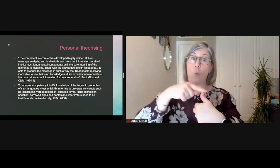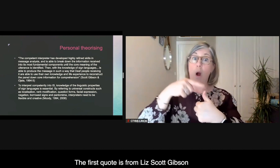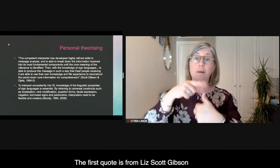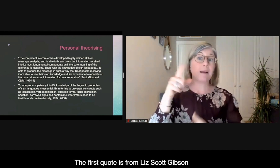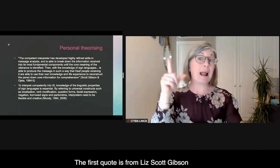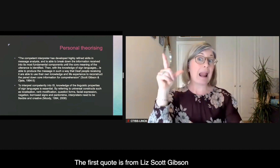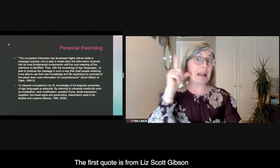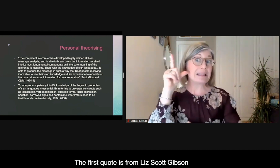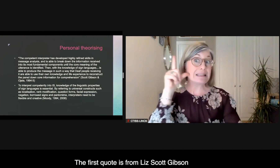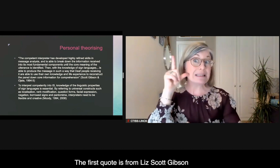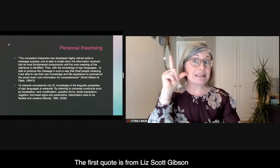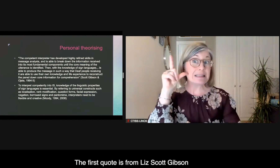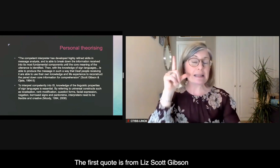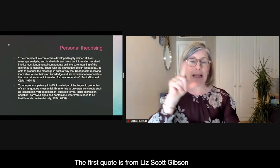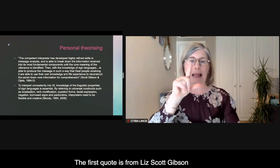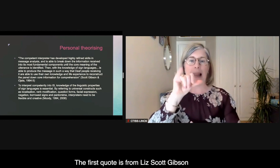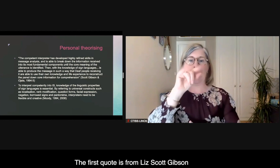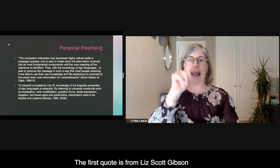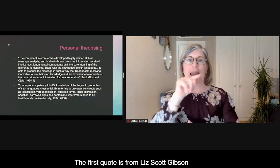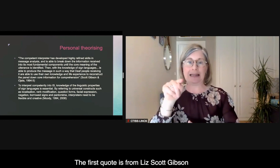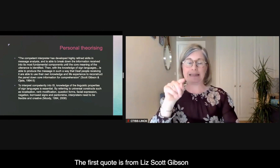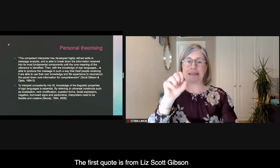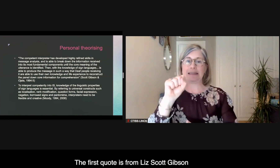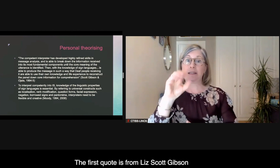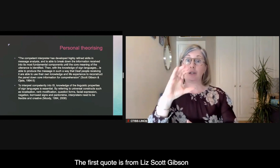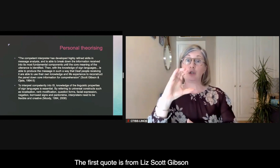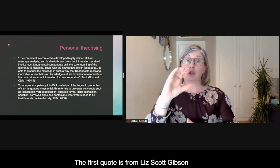The first quote is from Liz Scott Gibson,